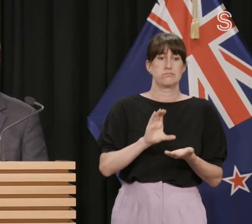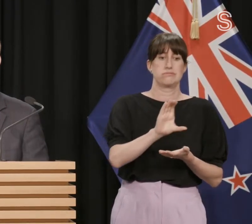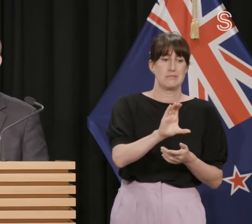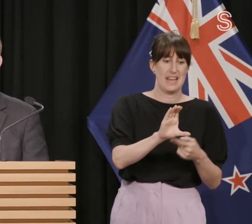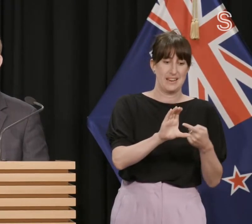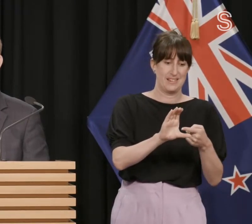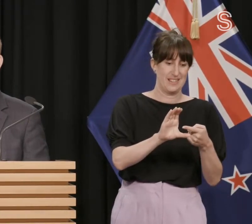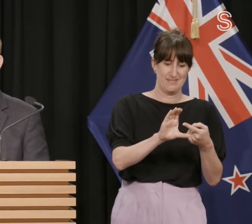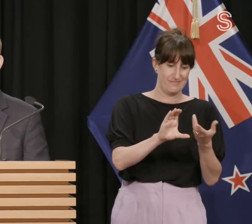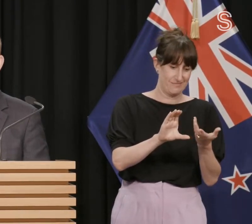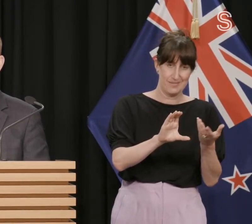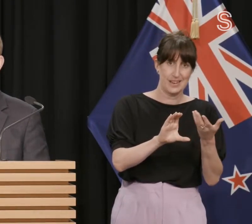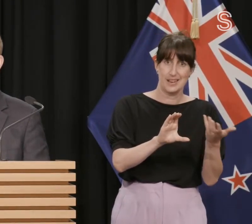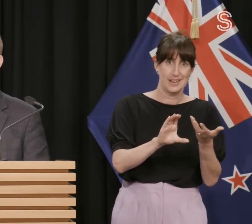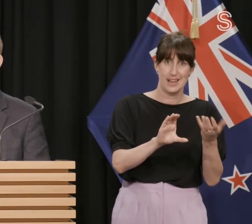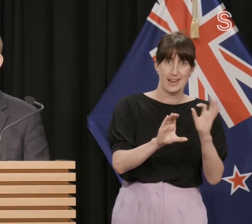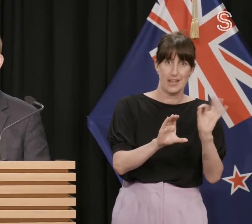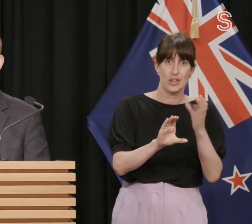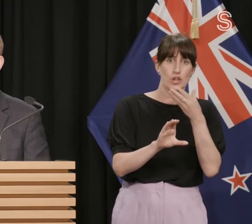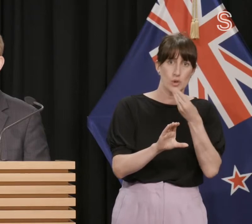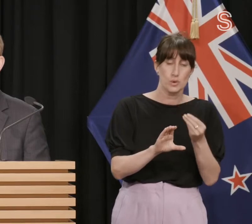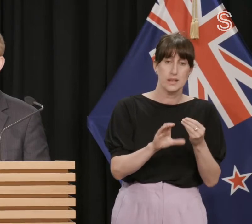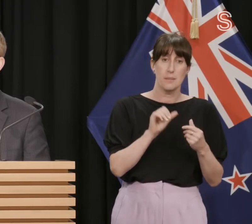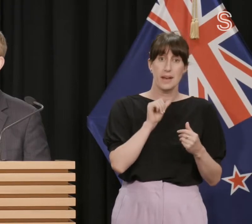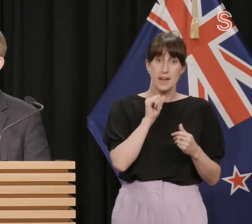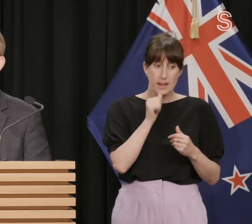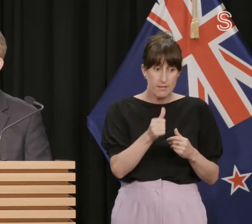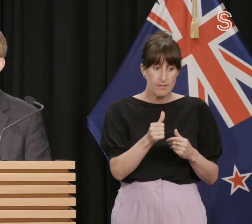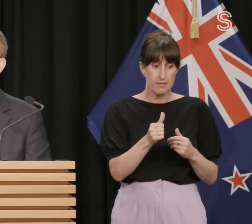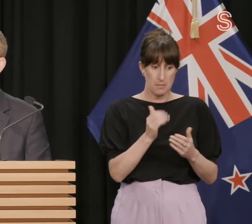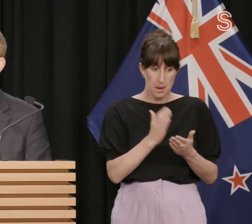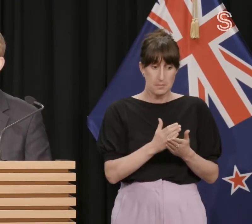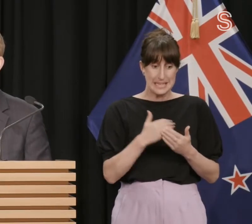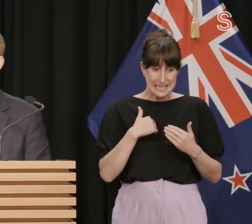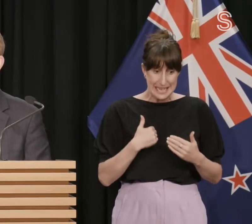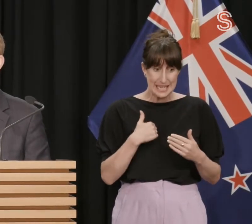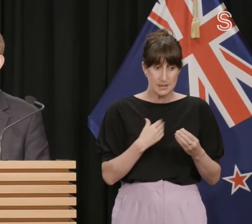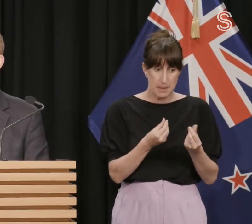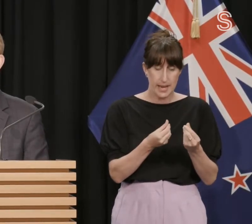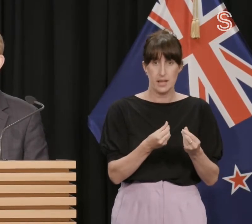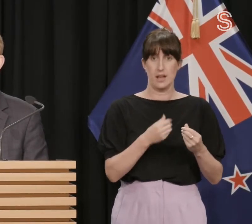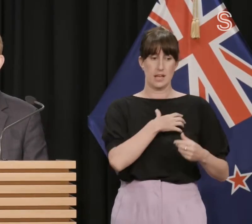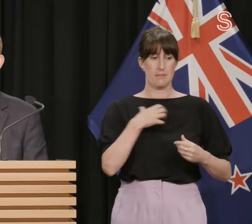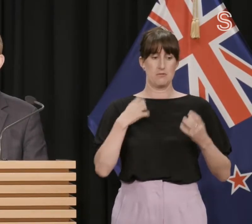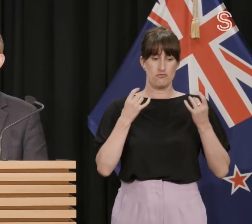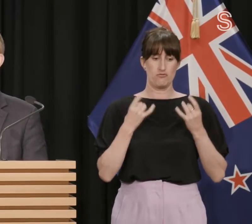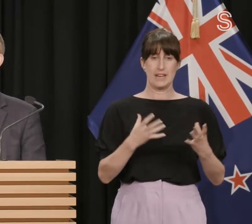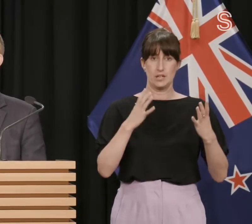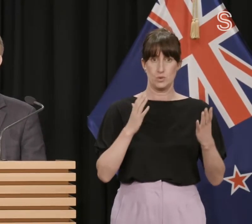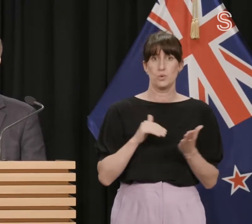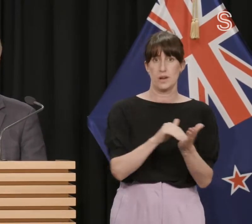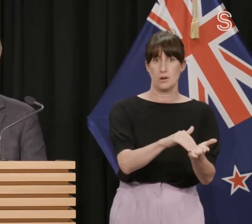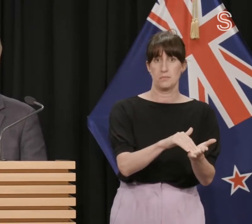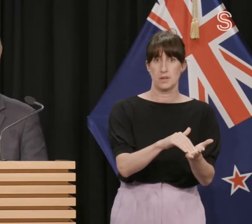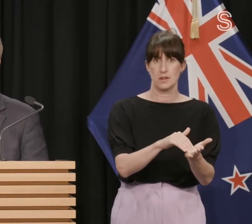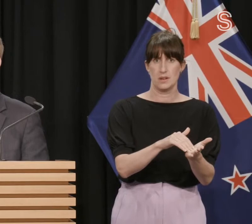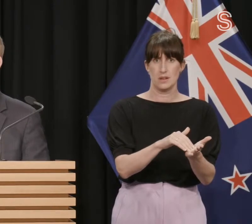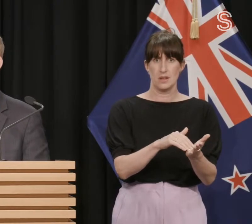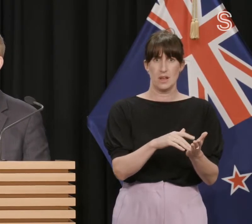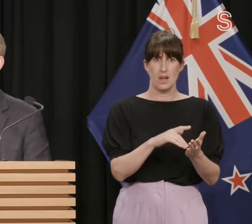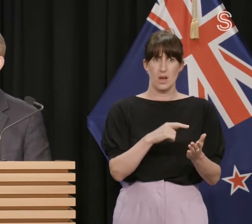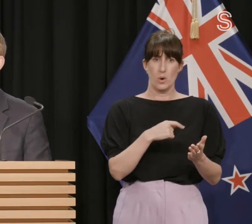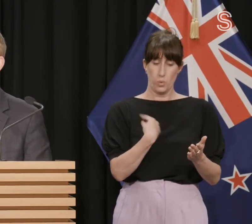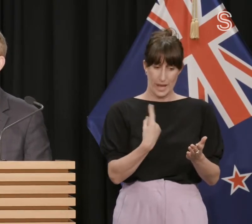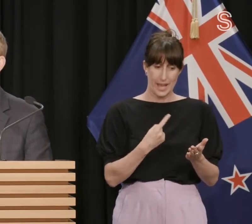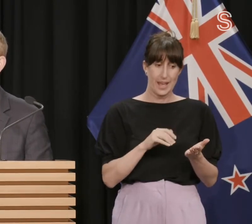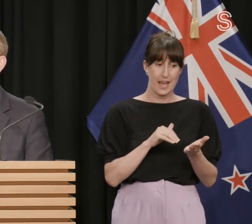get used. But if there is significant demand for it, if there is a pressing need, then of course government stands ready to respond to that. We're not the only contributors to mayoral relief